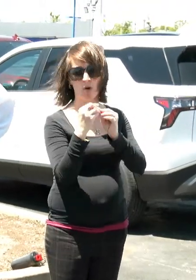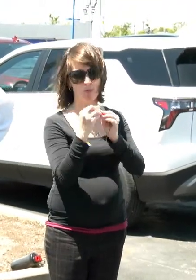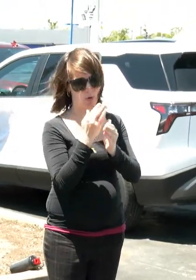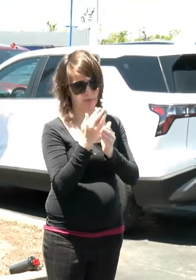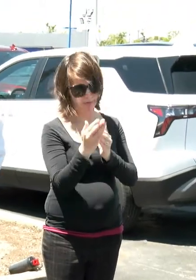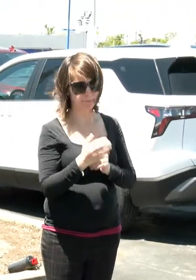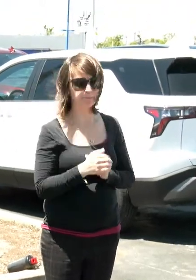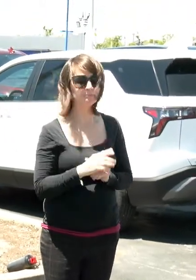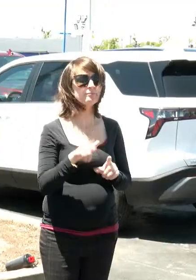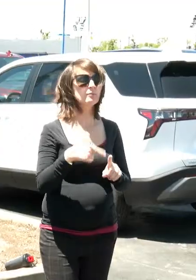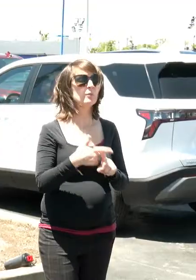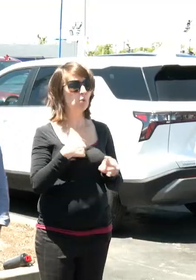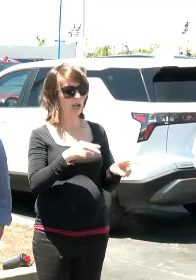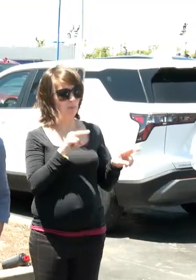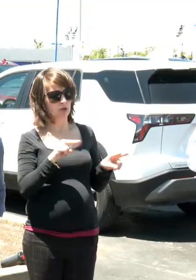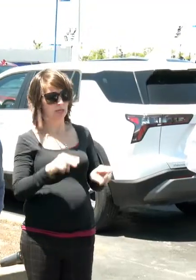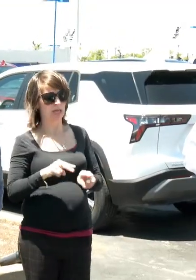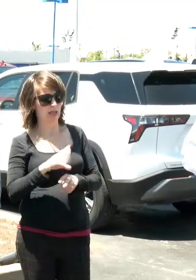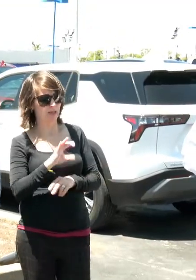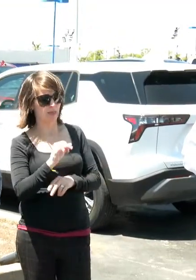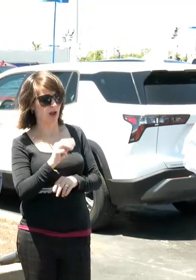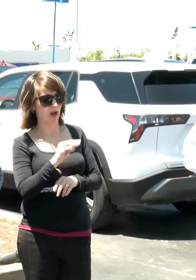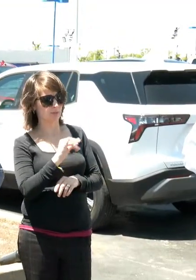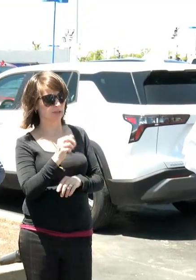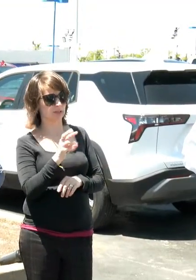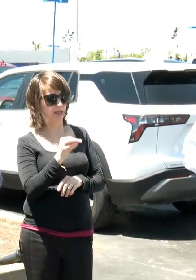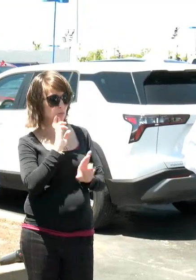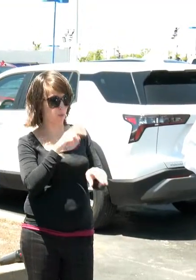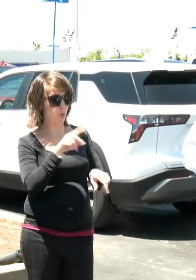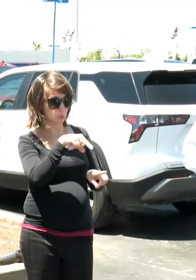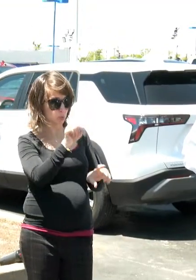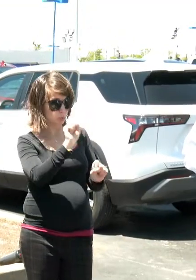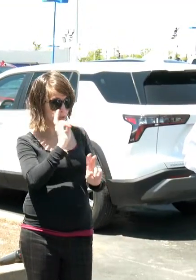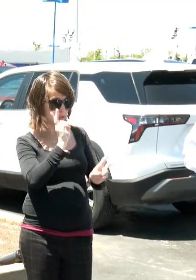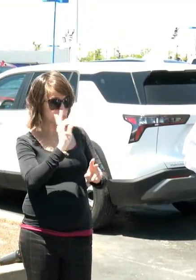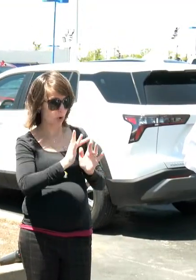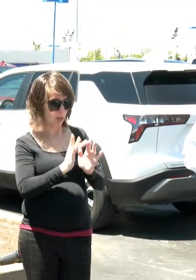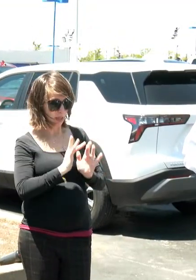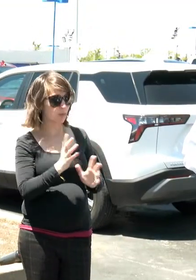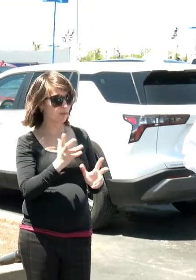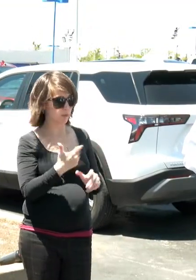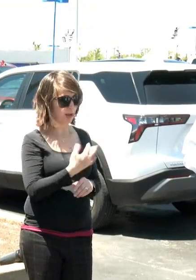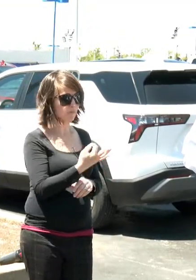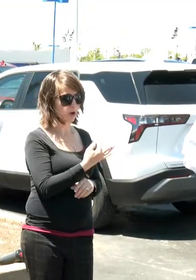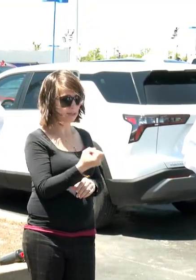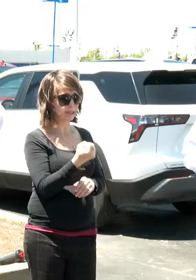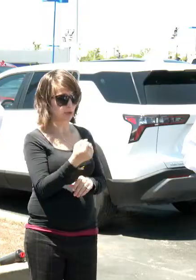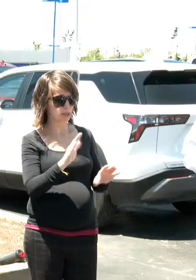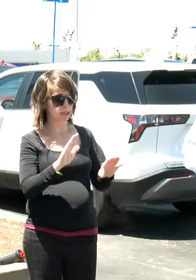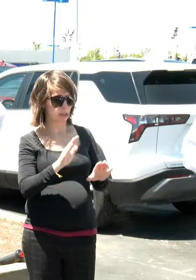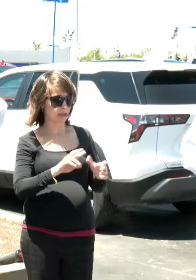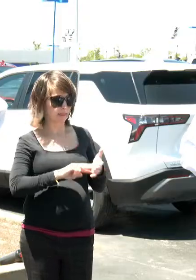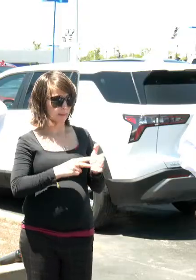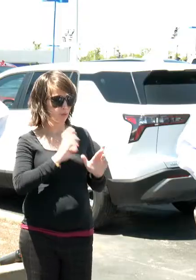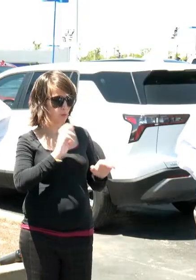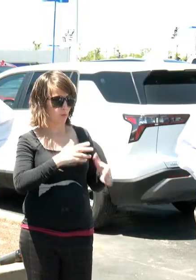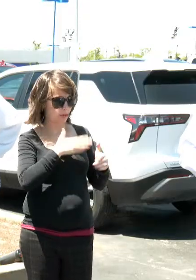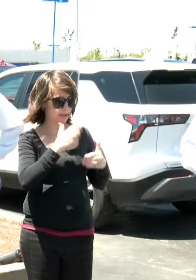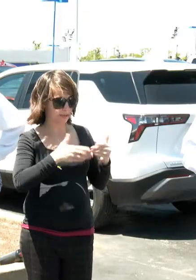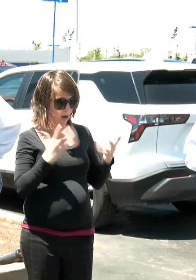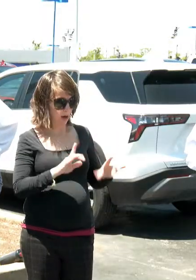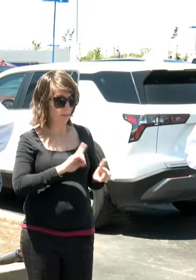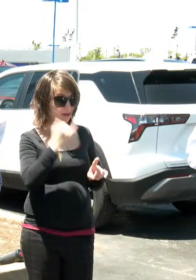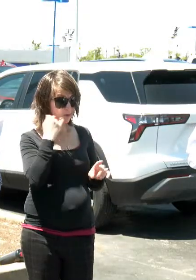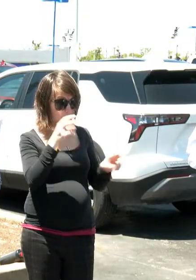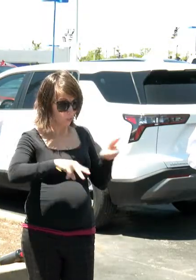as I take a look at the report, the CompStat reports that you can see online, although we had Friday, Saturday, Sunday, that ends the report for the week. If you look at this